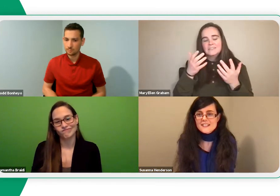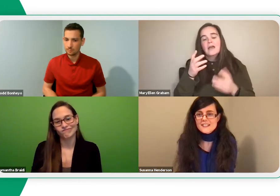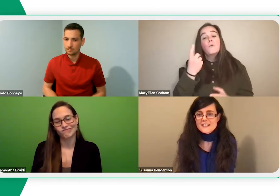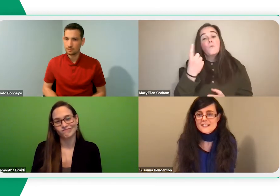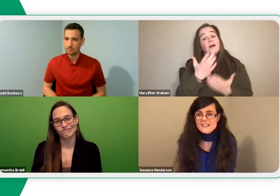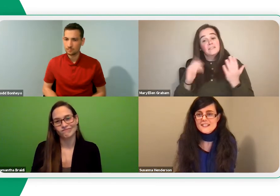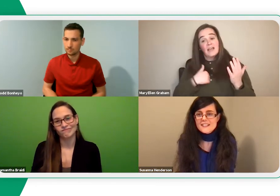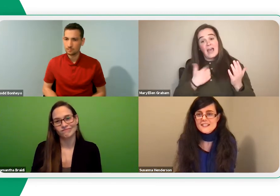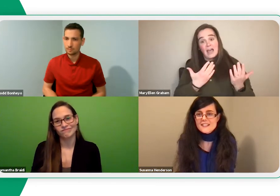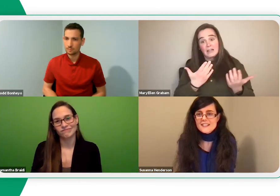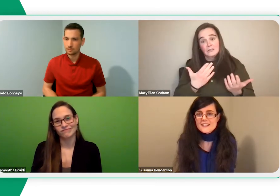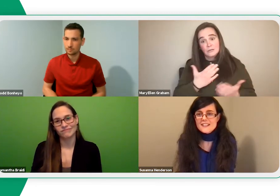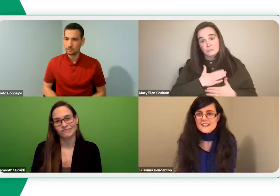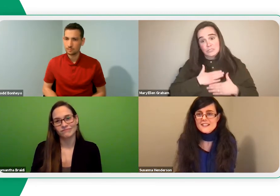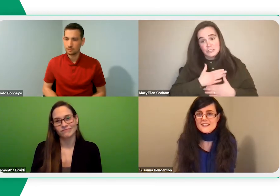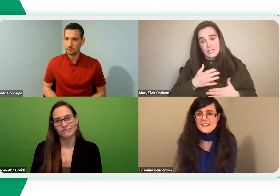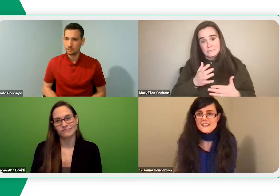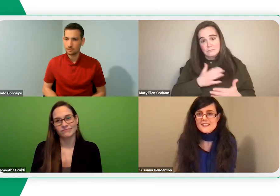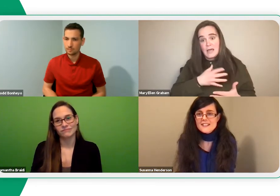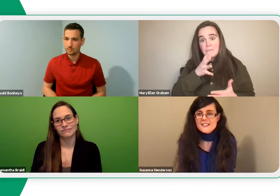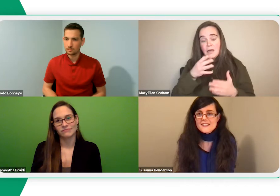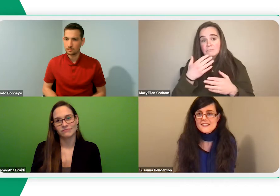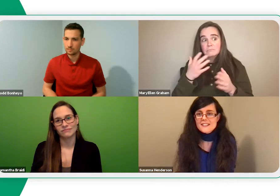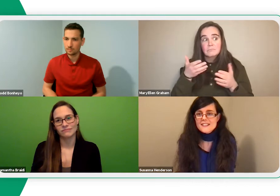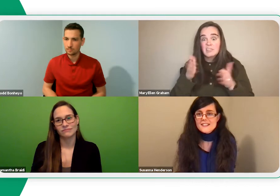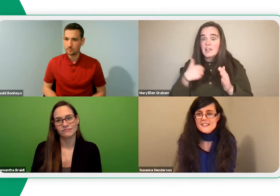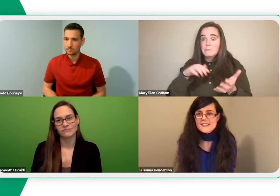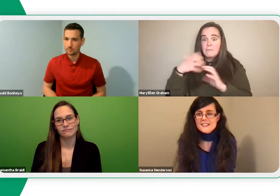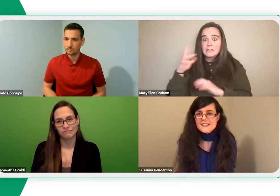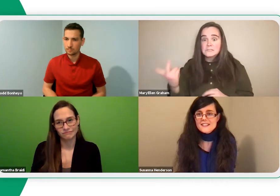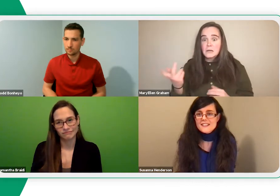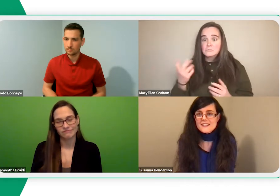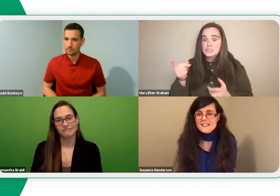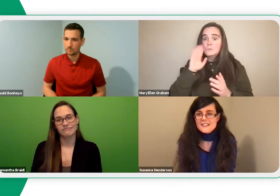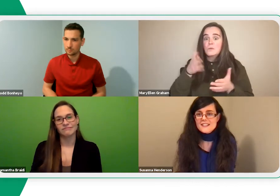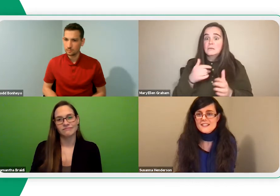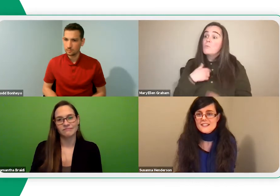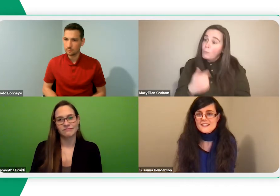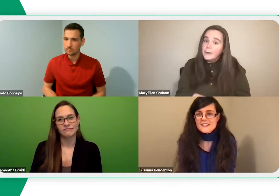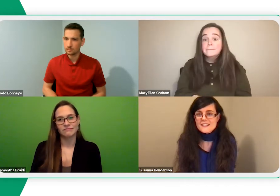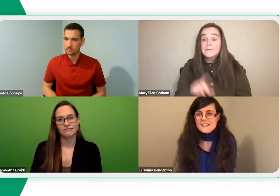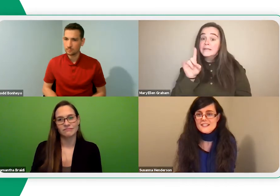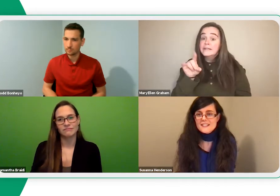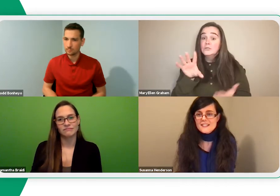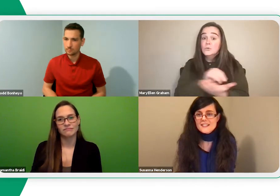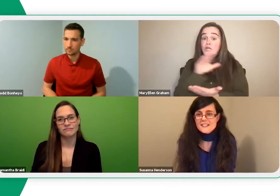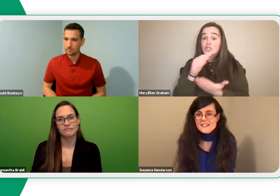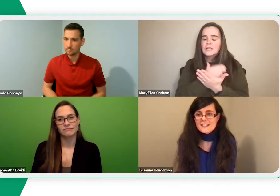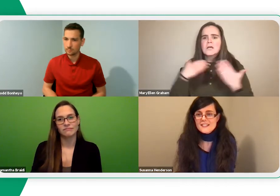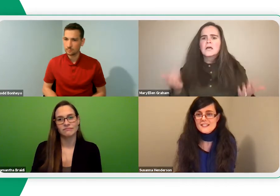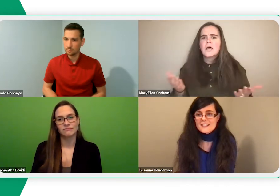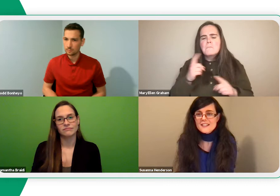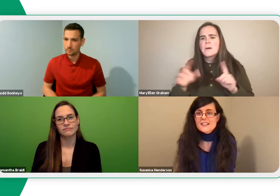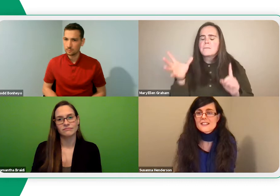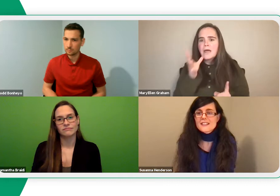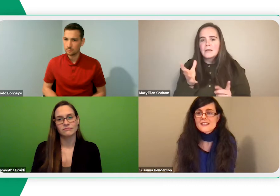it and keep it for you, instead of providing some dialogue as to why that is being done. Now, me personally, I appreciate that my mom let me